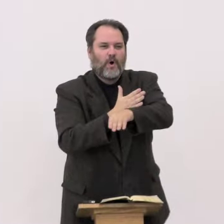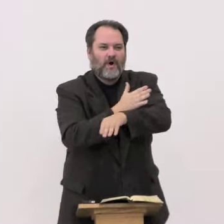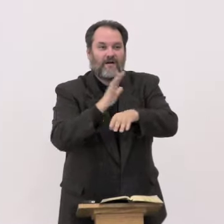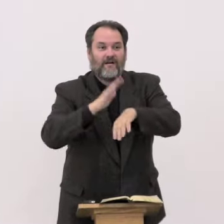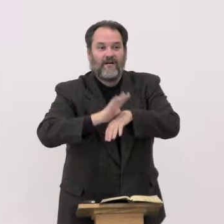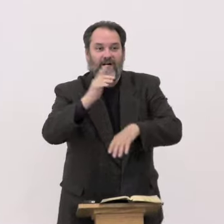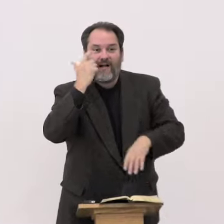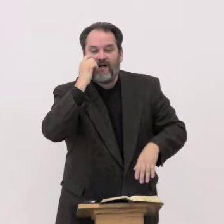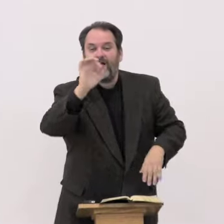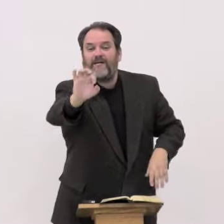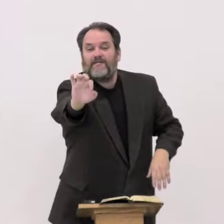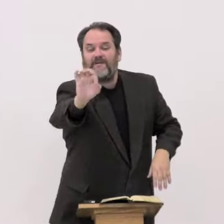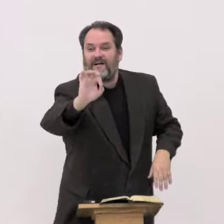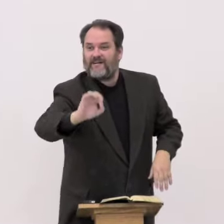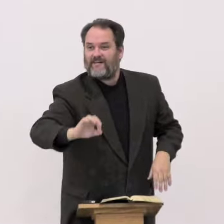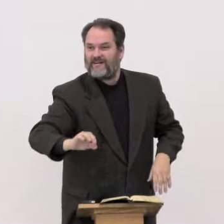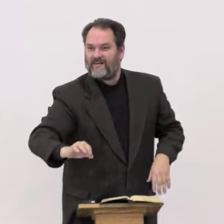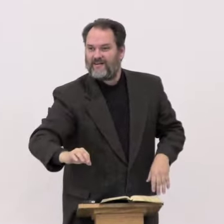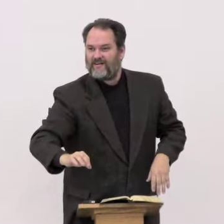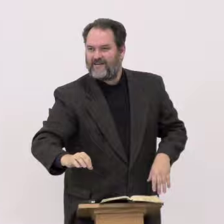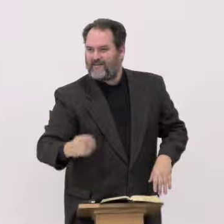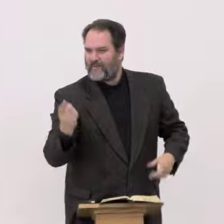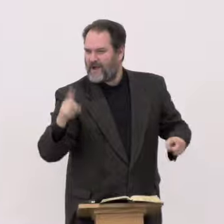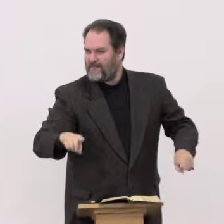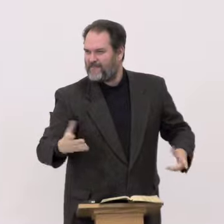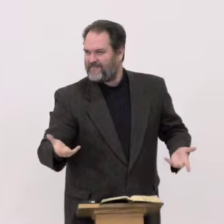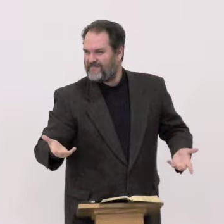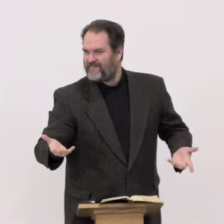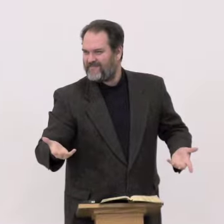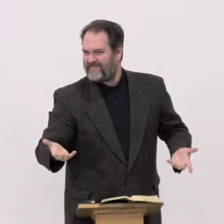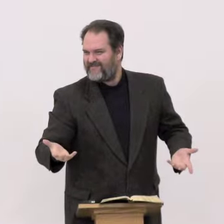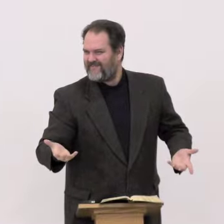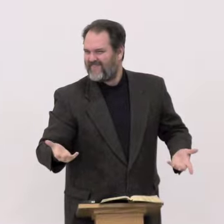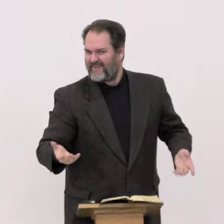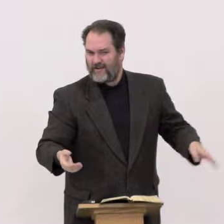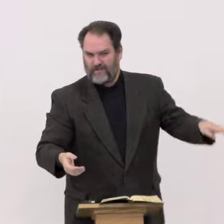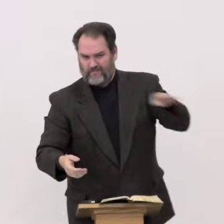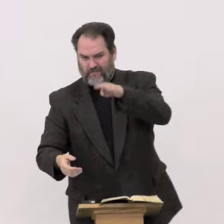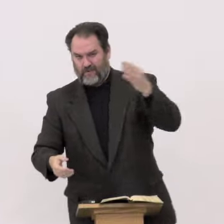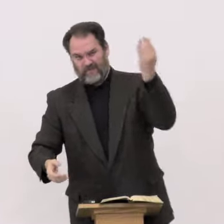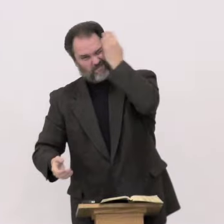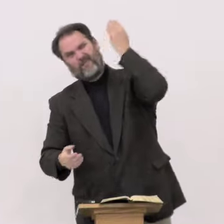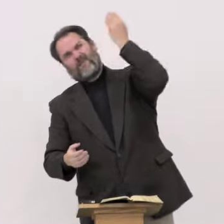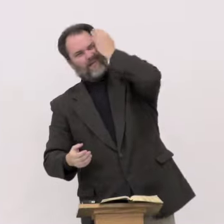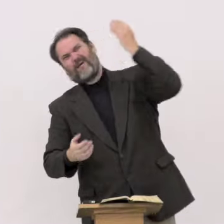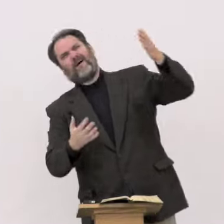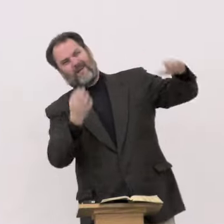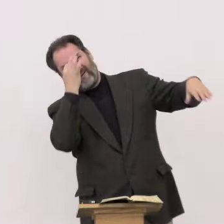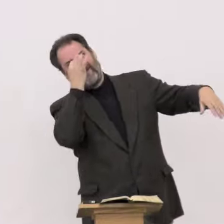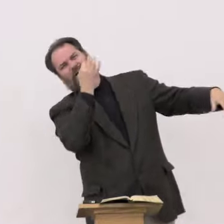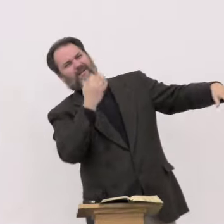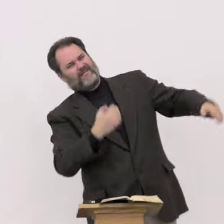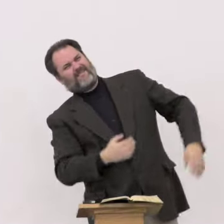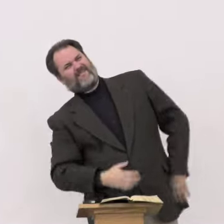Whenever he has like a small little peck of wood. You know, it just